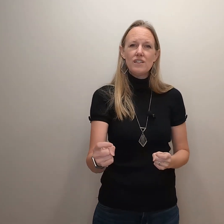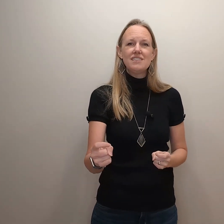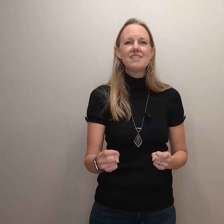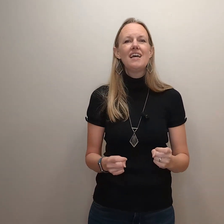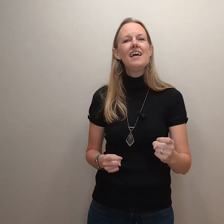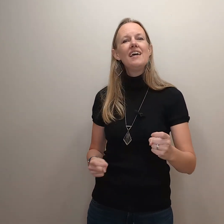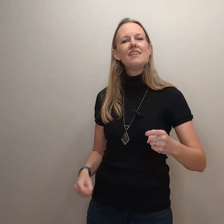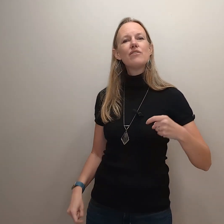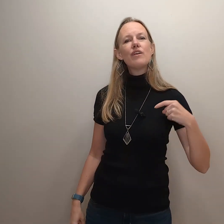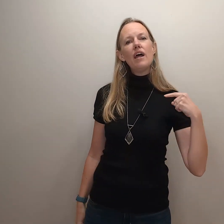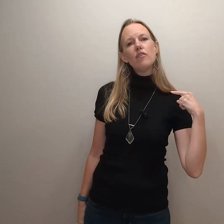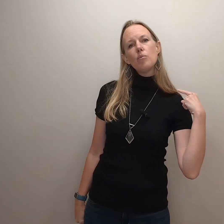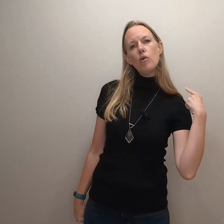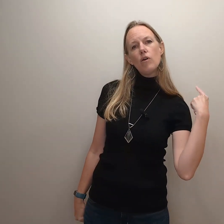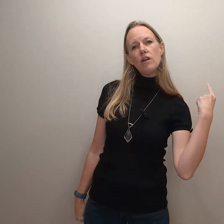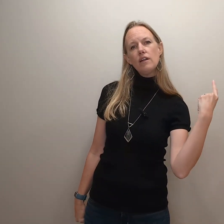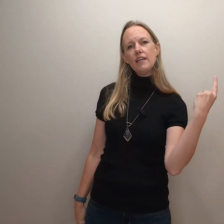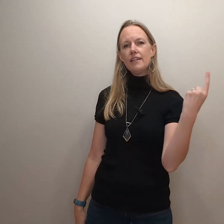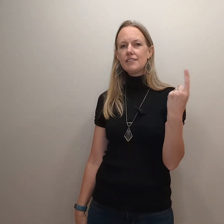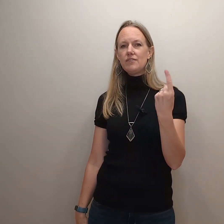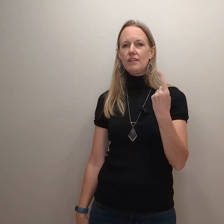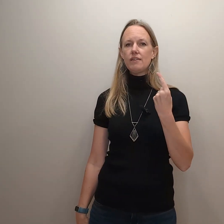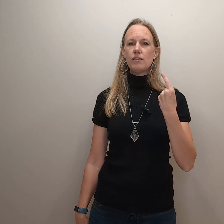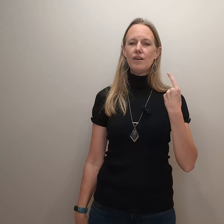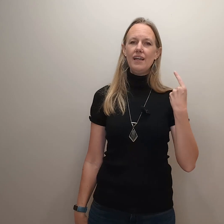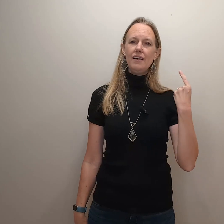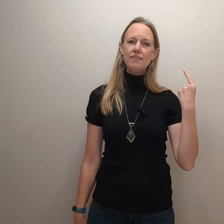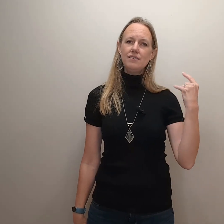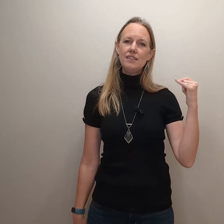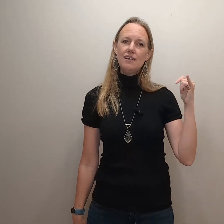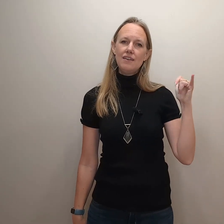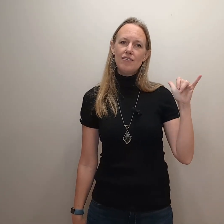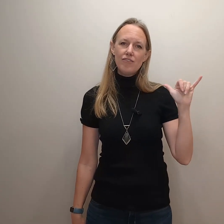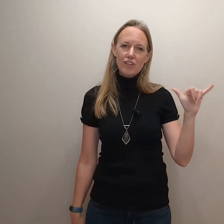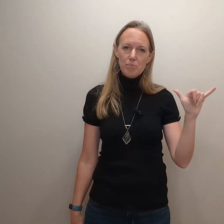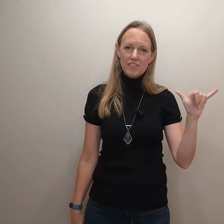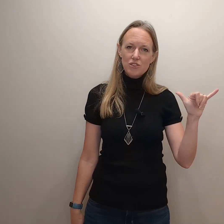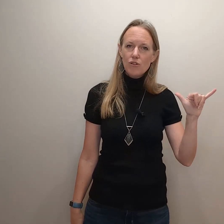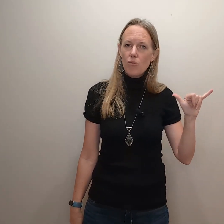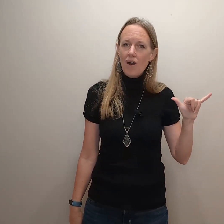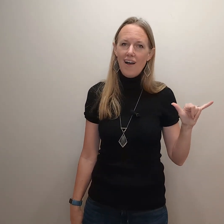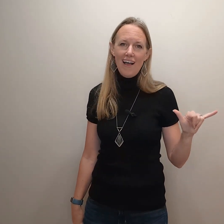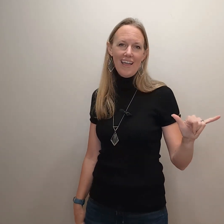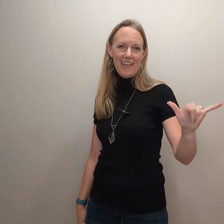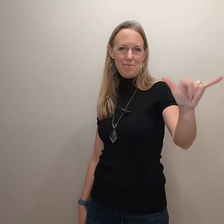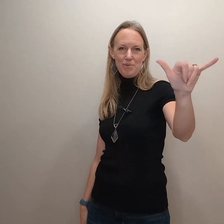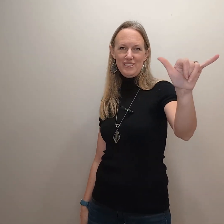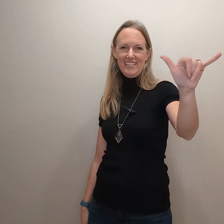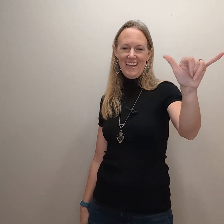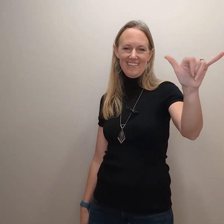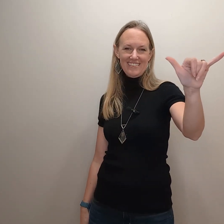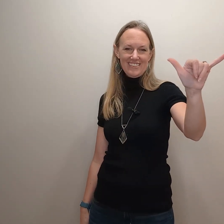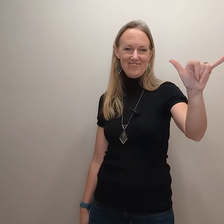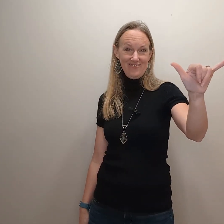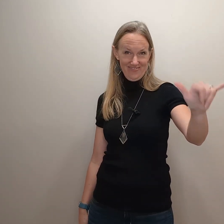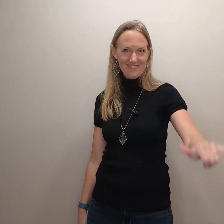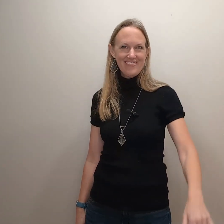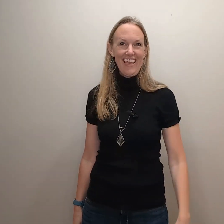horse. Then forevermore, index finger around, flip it to a Y and push it out. Okay,